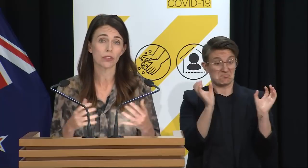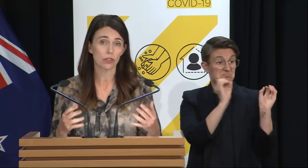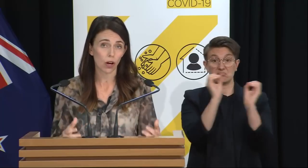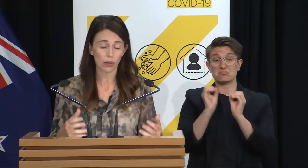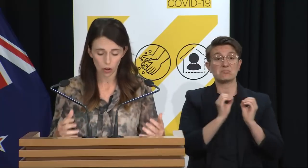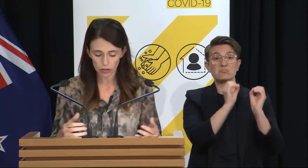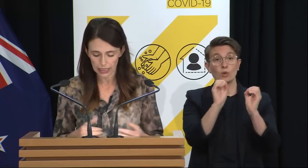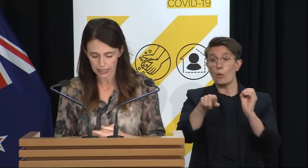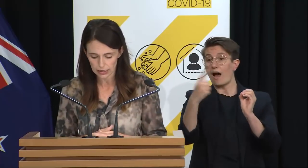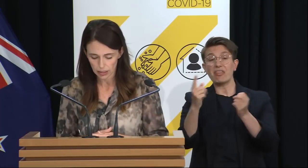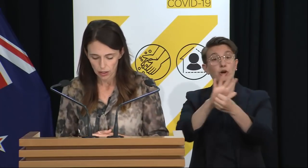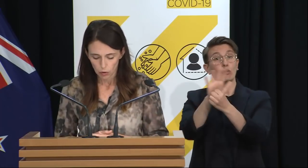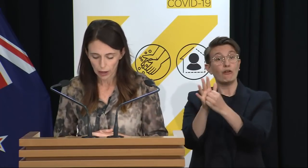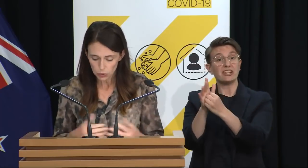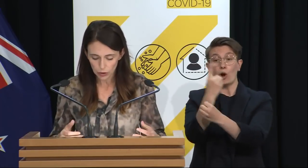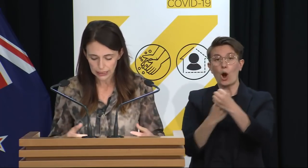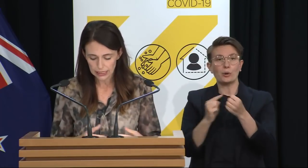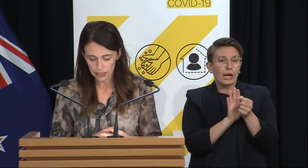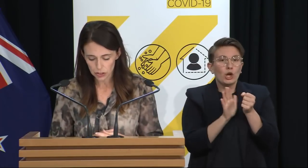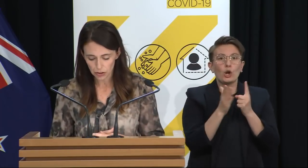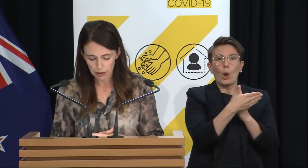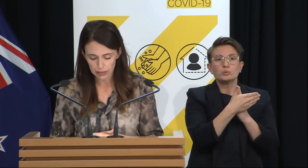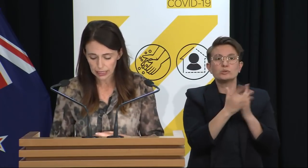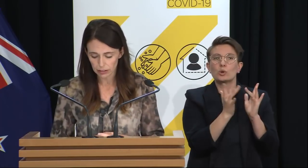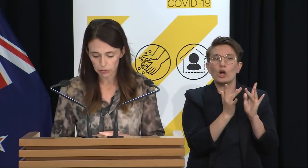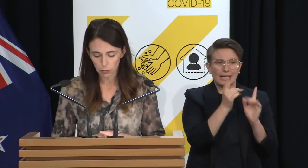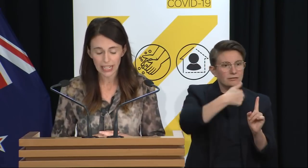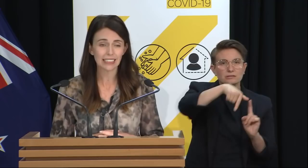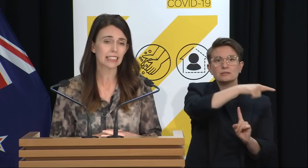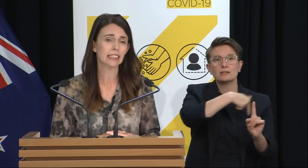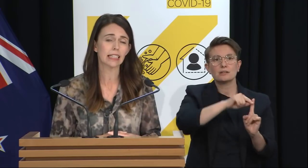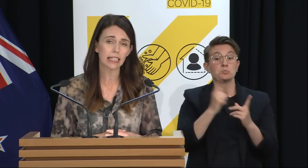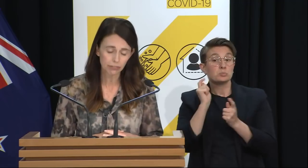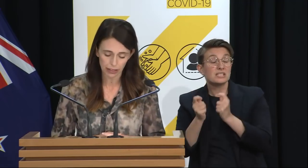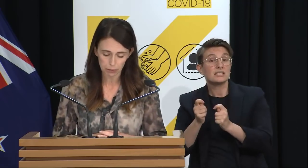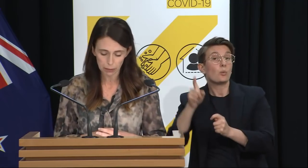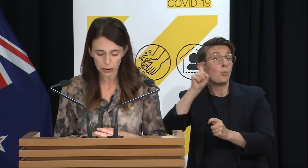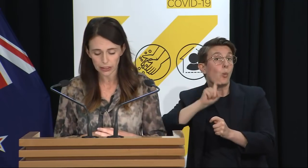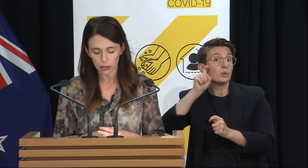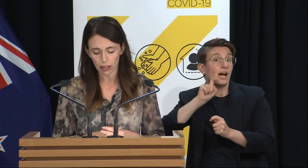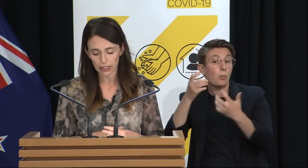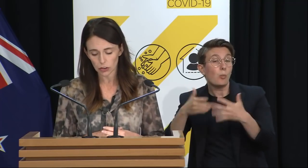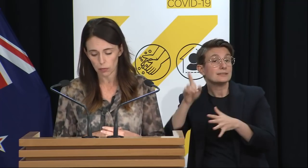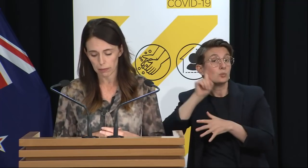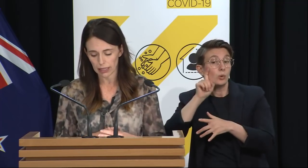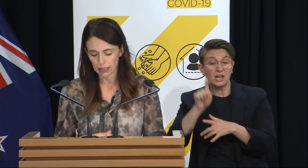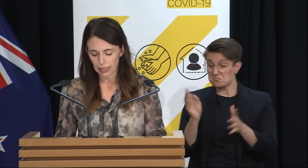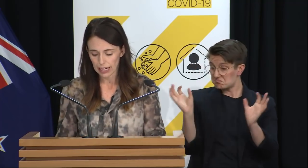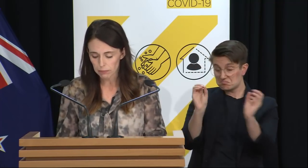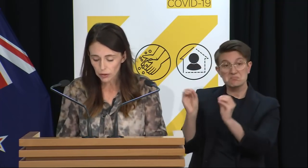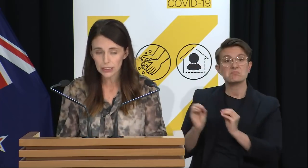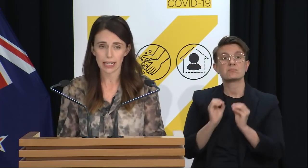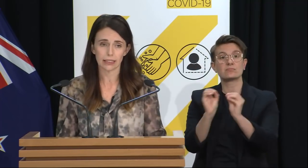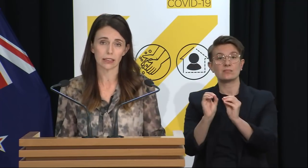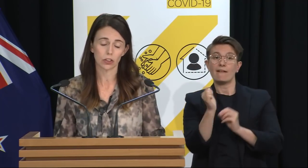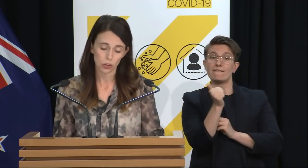of those known contacts. Wastewater testing showed up negative. We had tested every Papatoetoe High School member, and